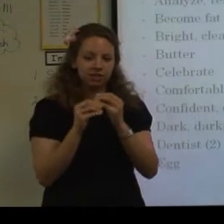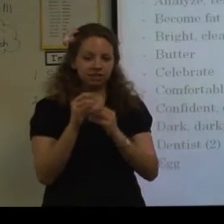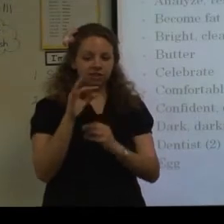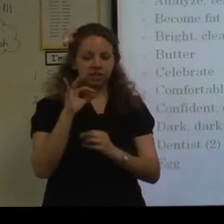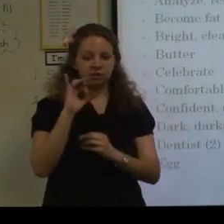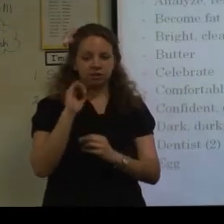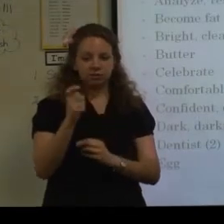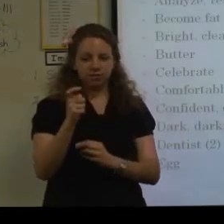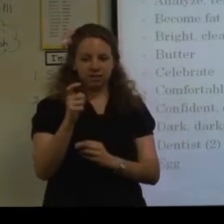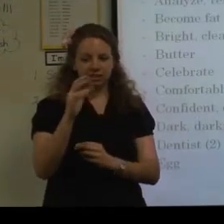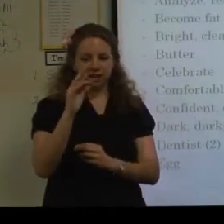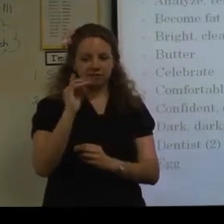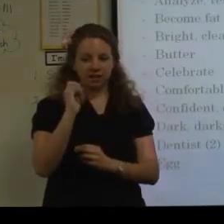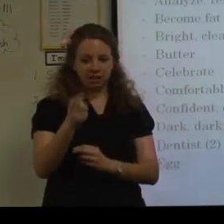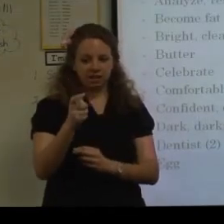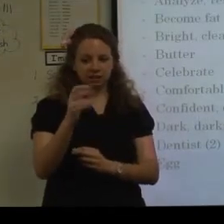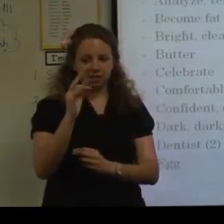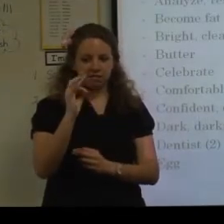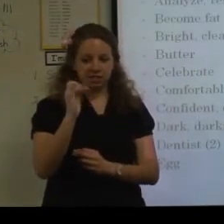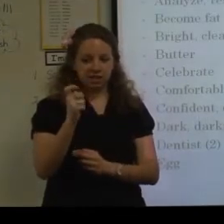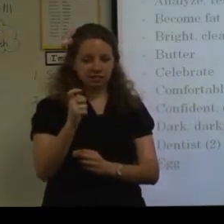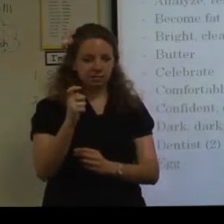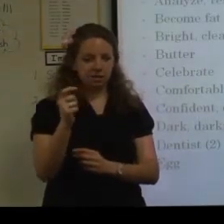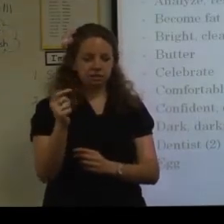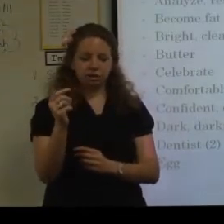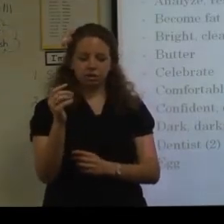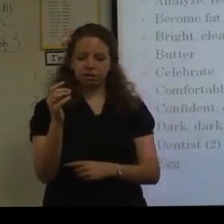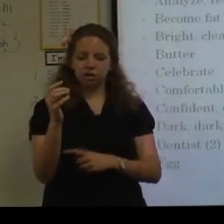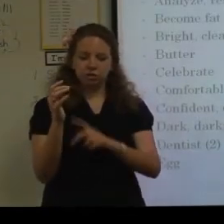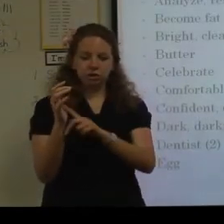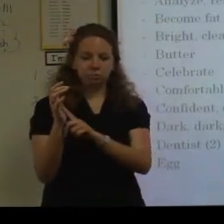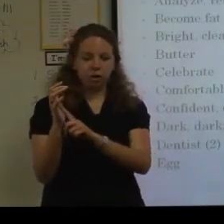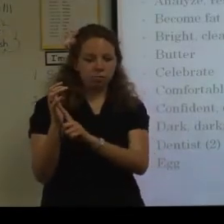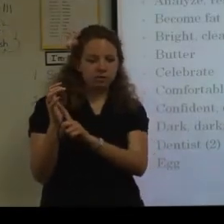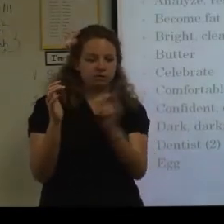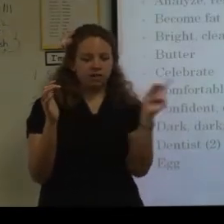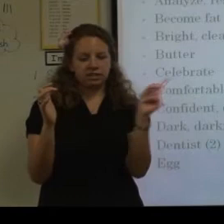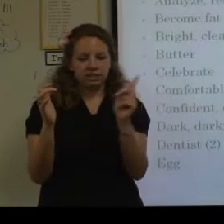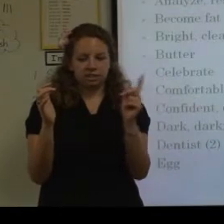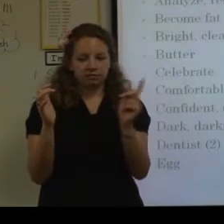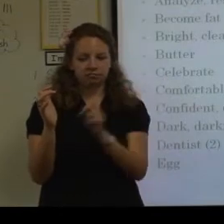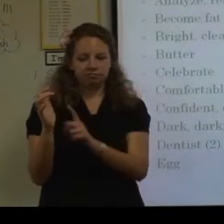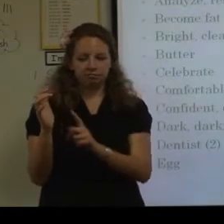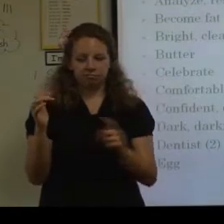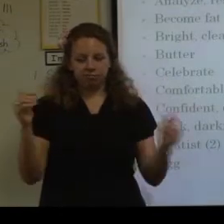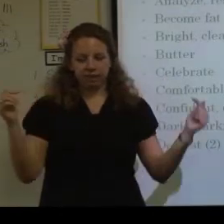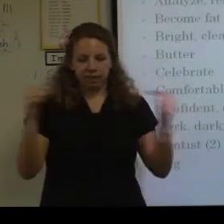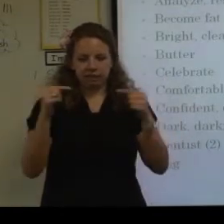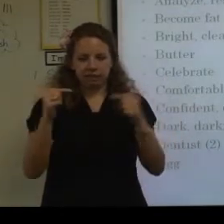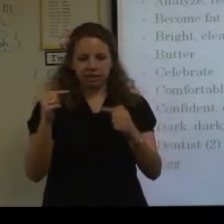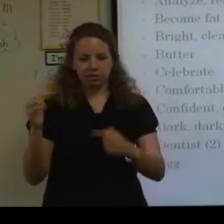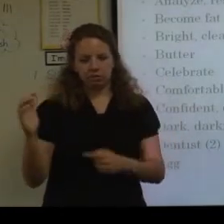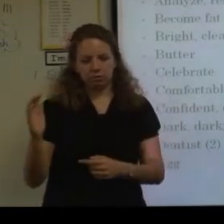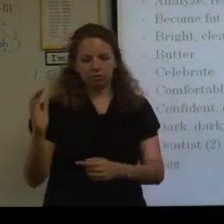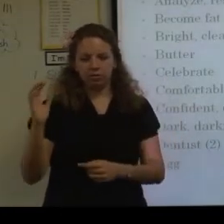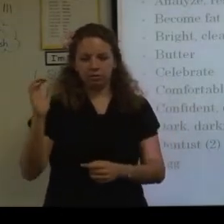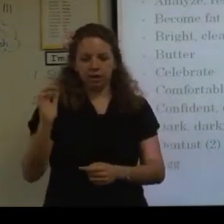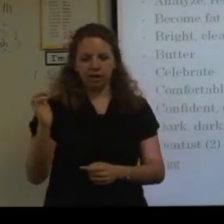fix. You can do fix, F-I-X, F-I-X, but it's turned so your palm is facing like inside. So if you're right-handed,